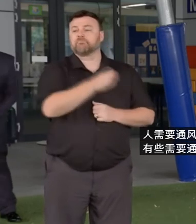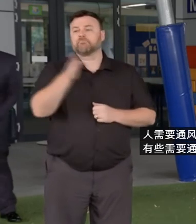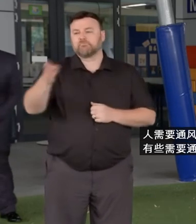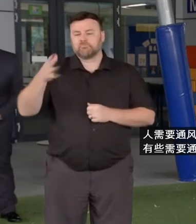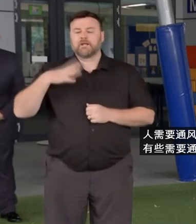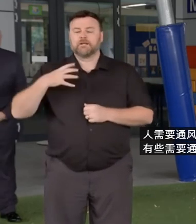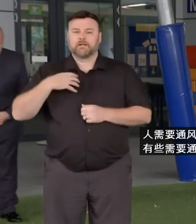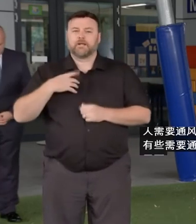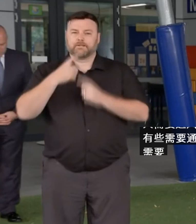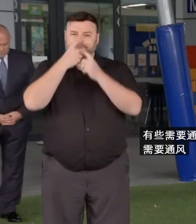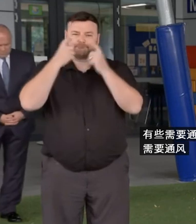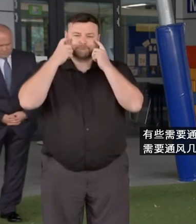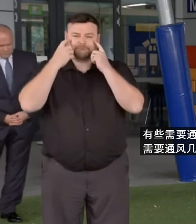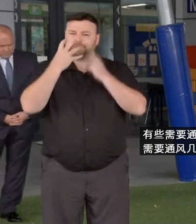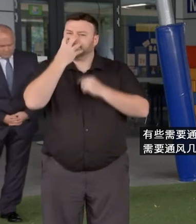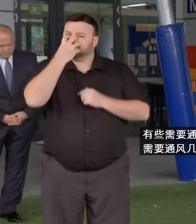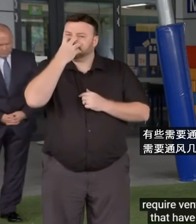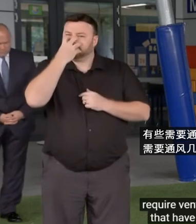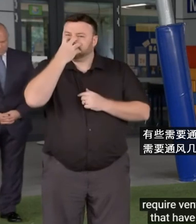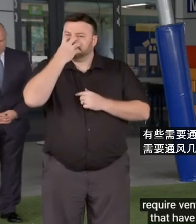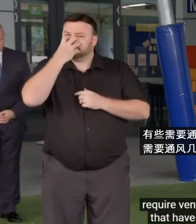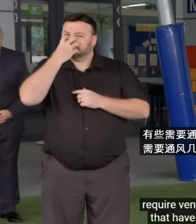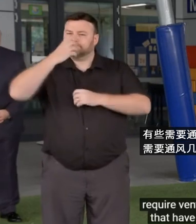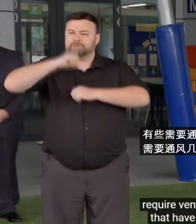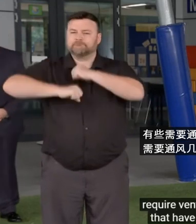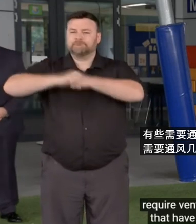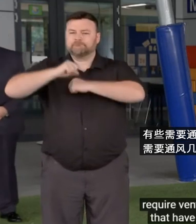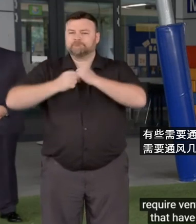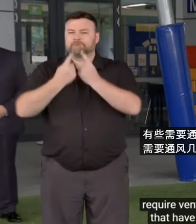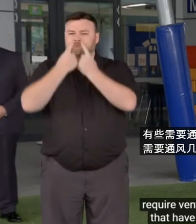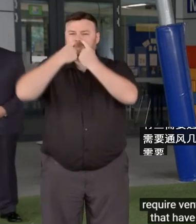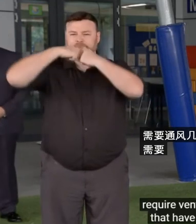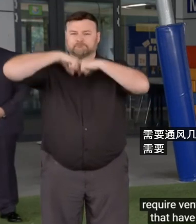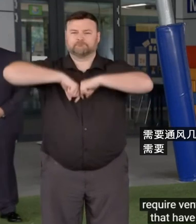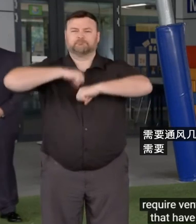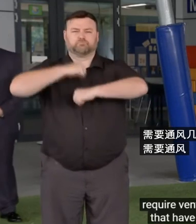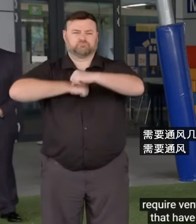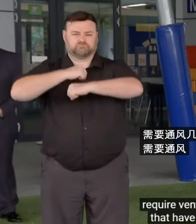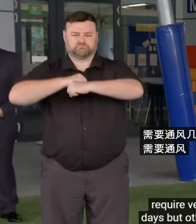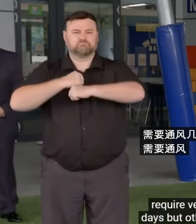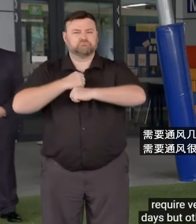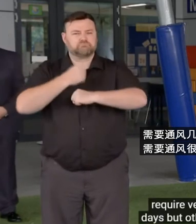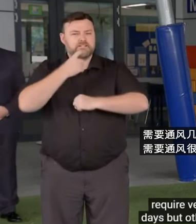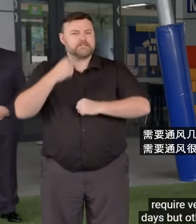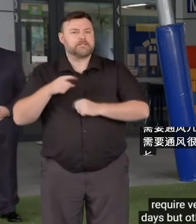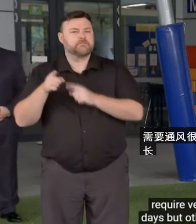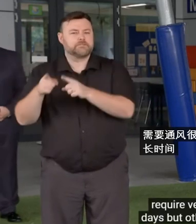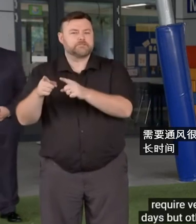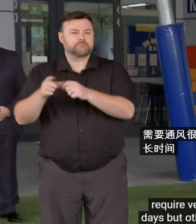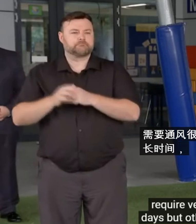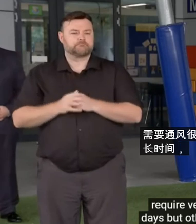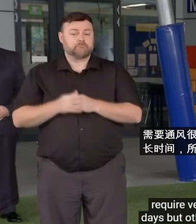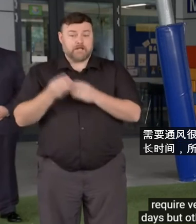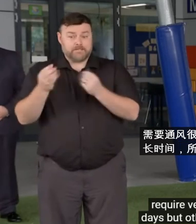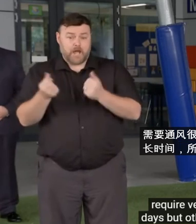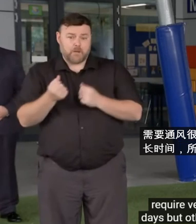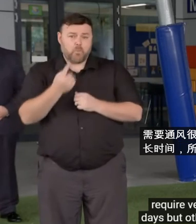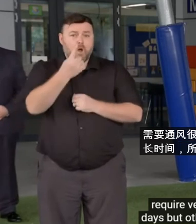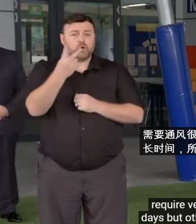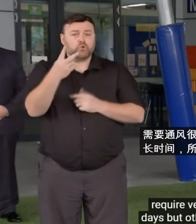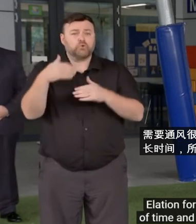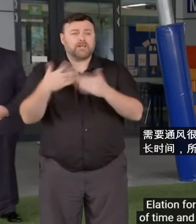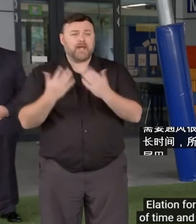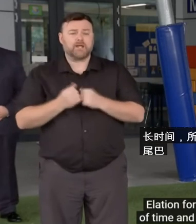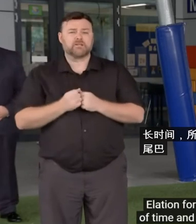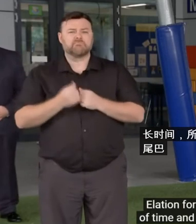ventilated, some require ventilation for a few days, but others can require ventilation for quite a long period of time. And so we